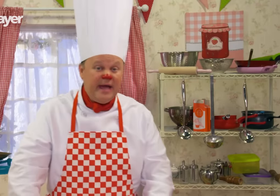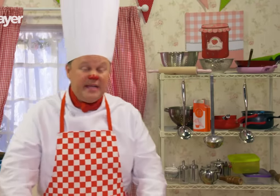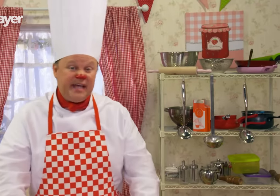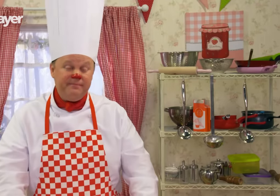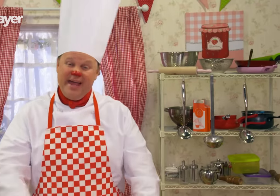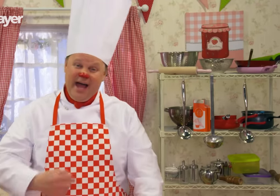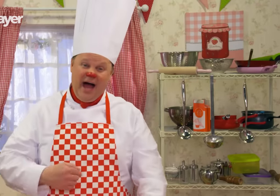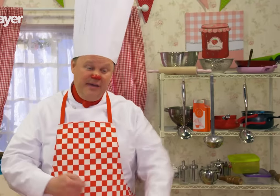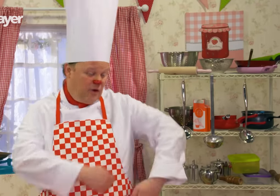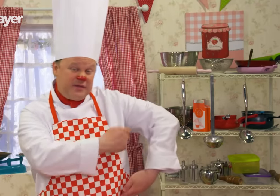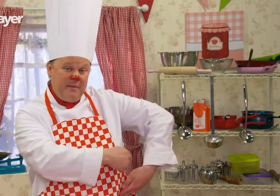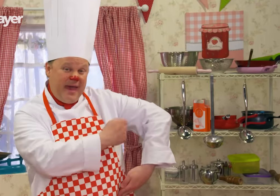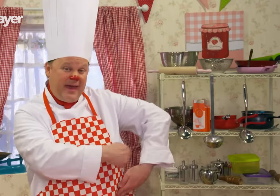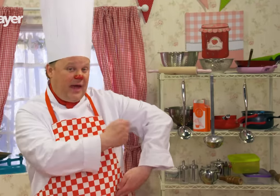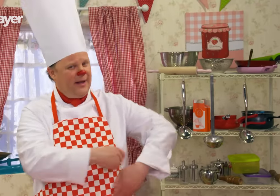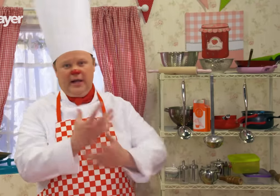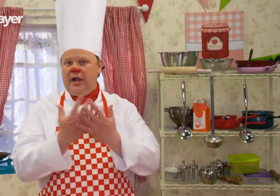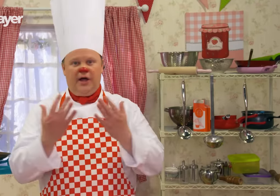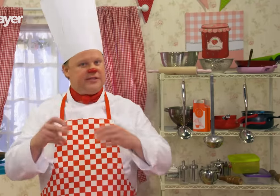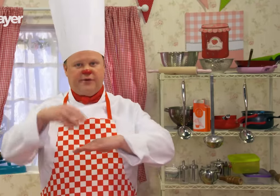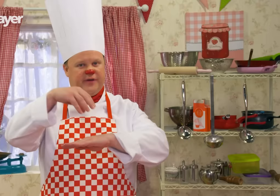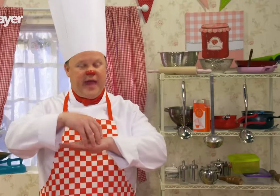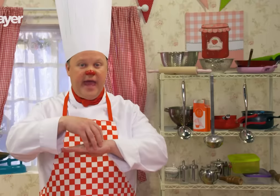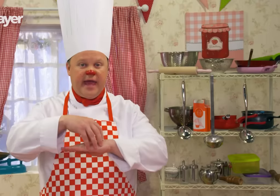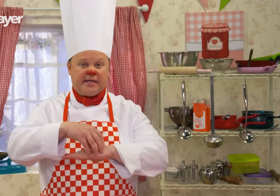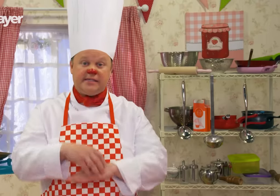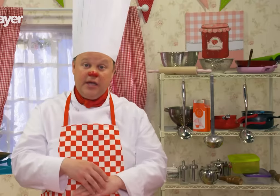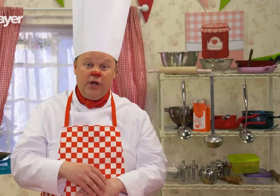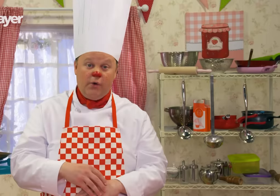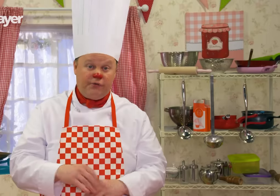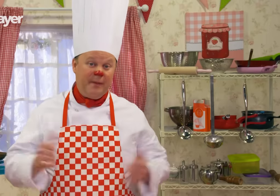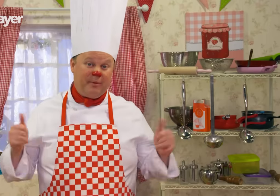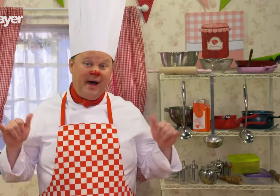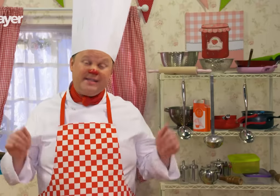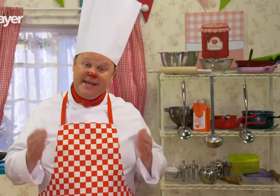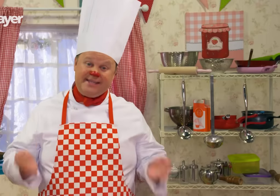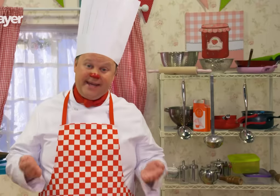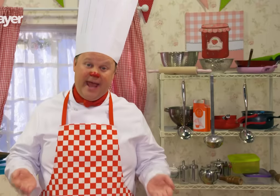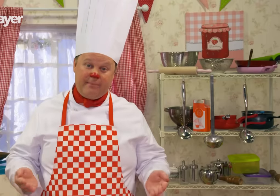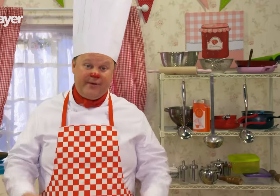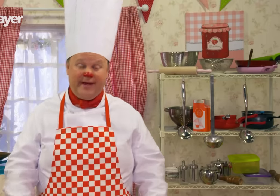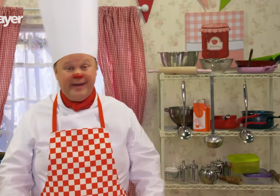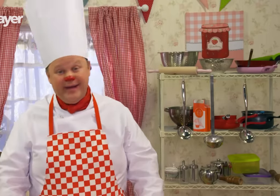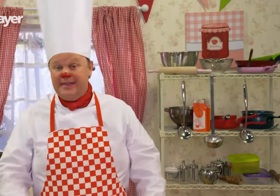You see, I've got to make lots of cakes, you know, for the party today, but there's